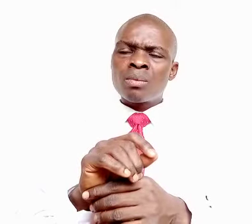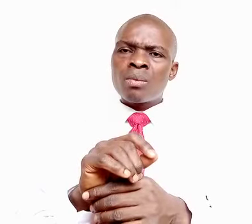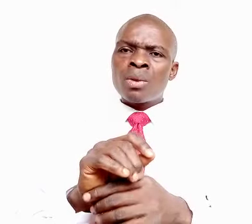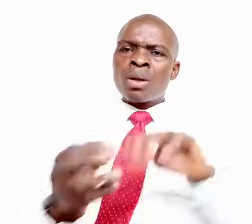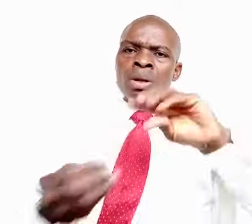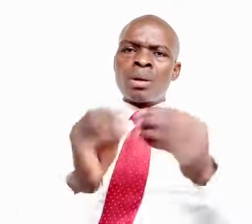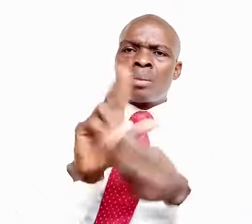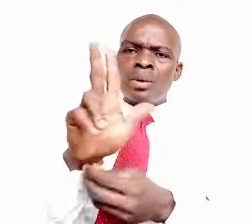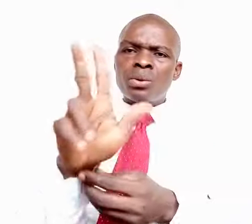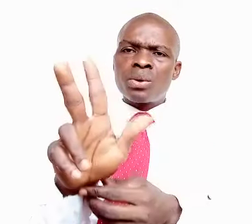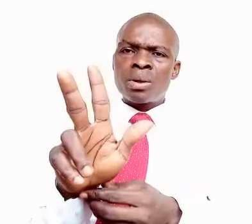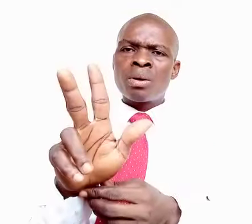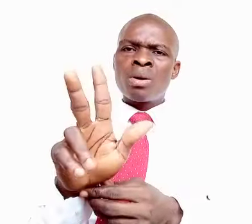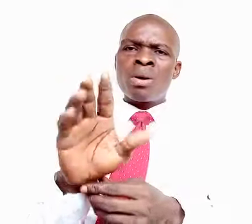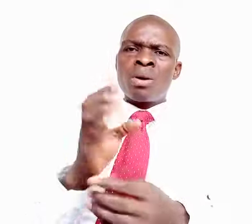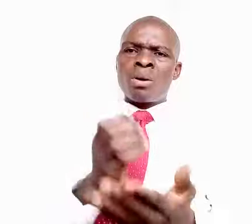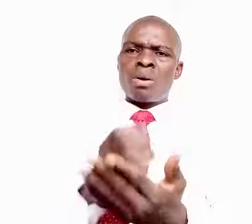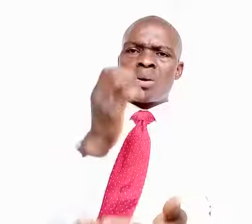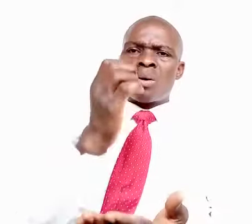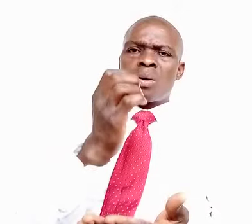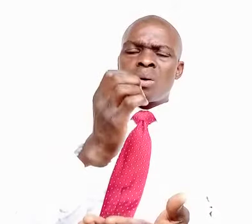Number 3, cups, spelled